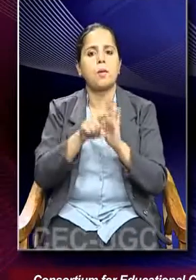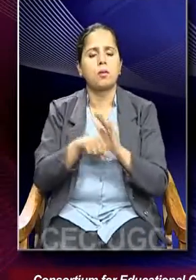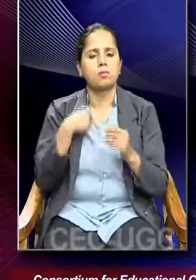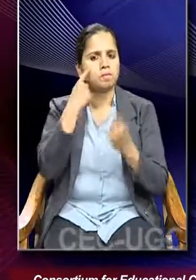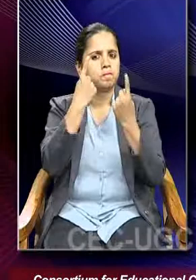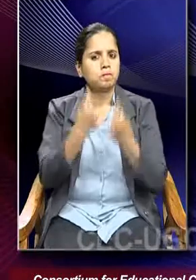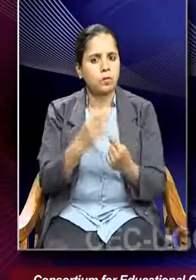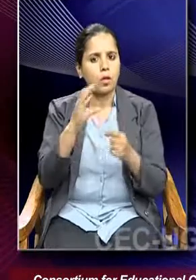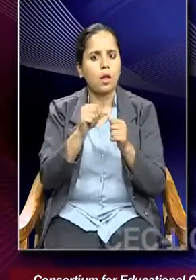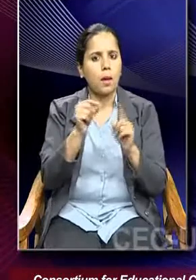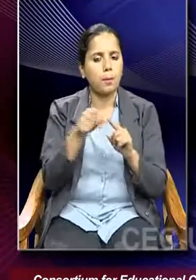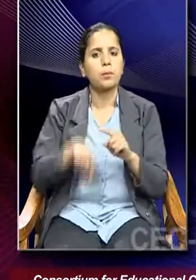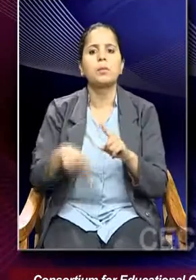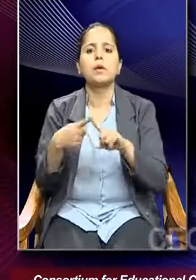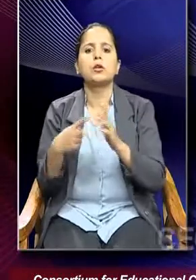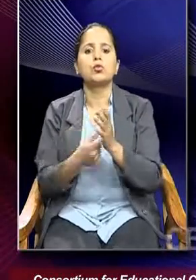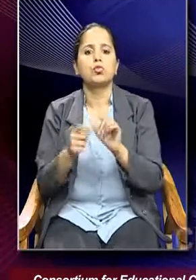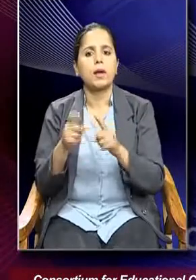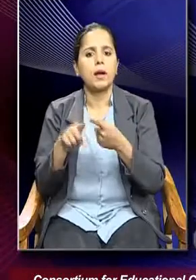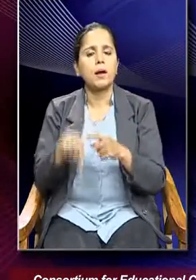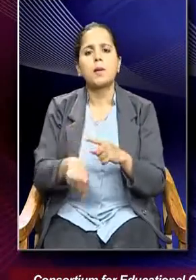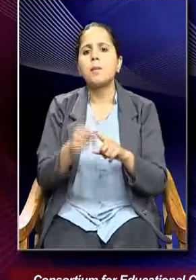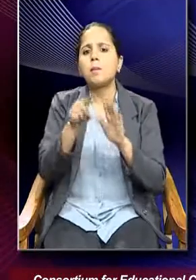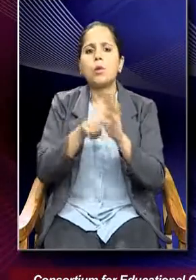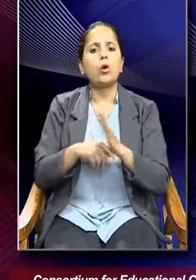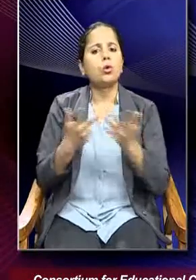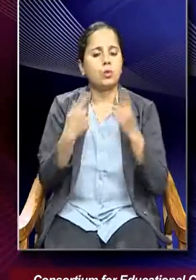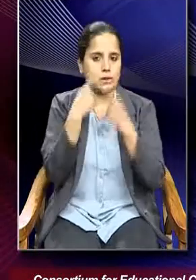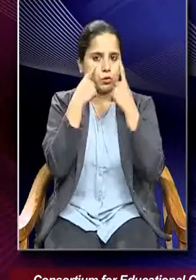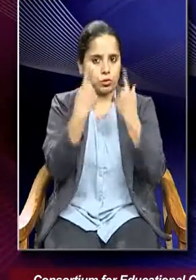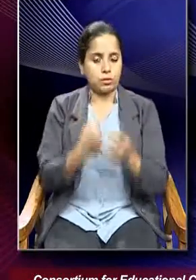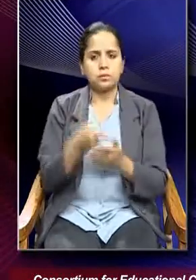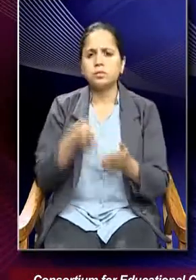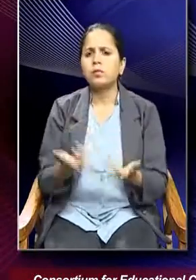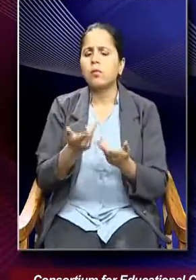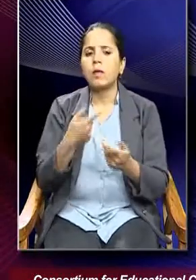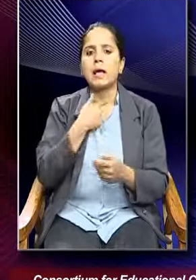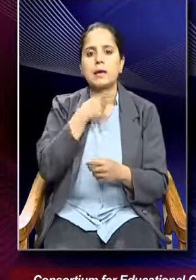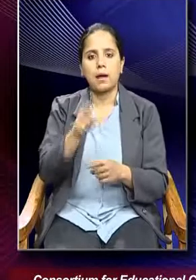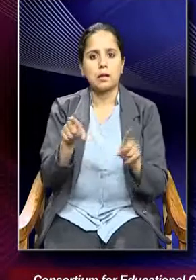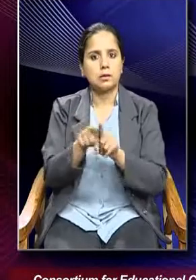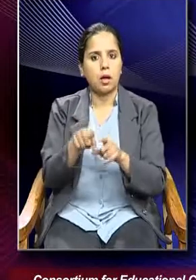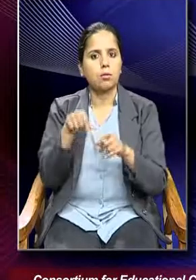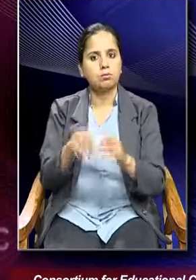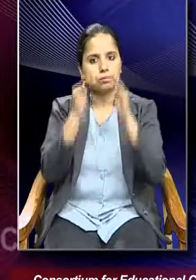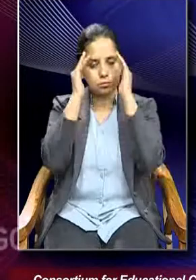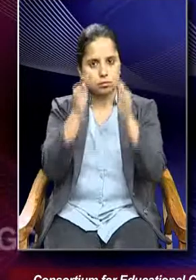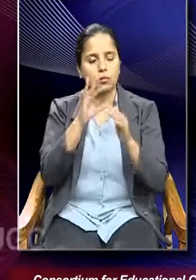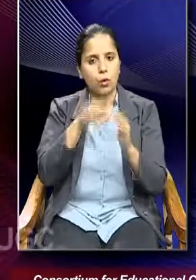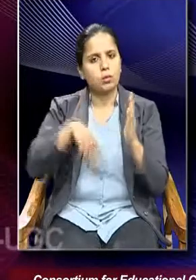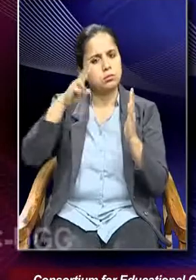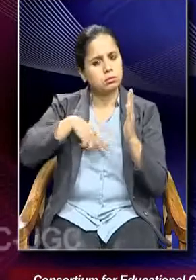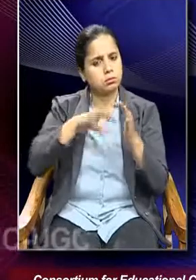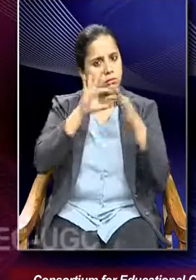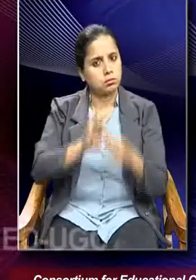of cap and trade policies. Now, this lecture is devoted like a case study, the real